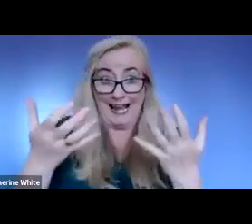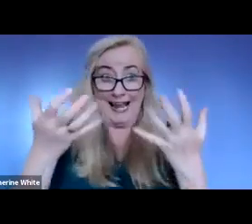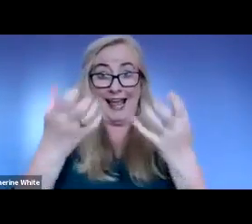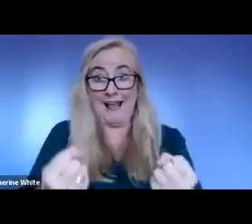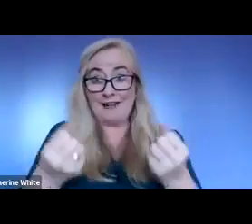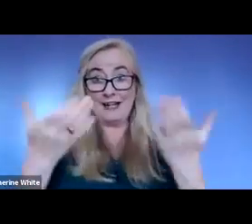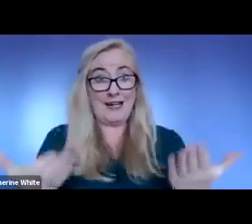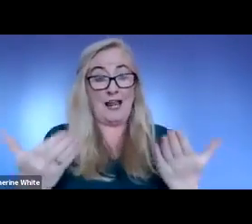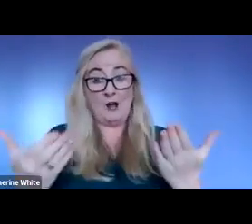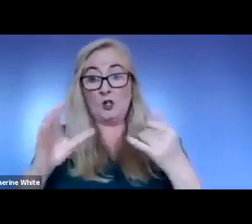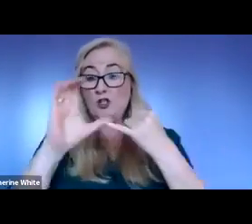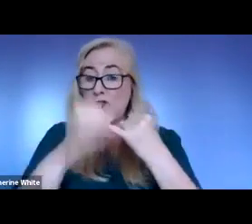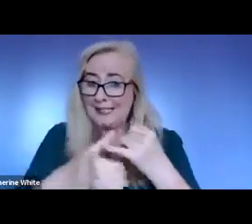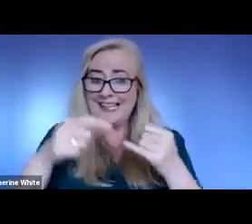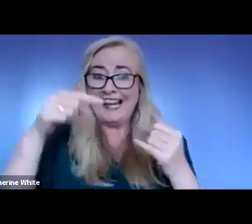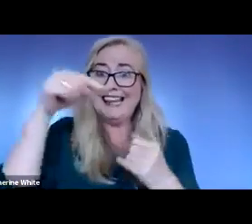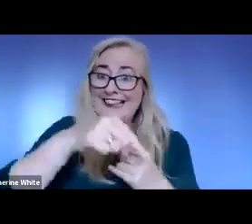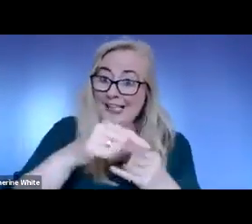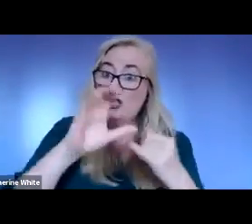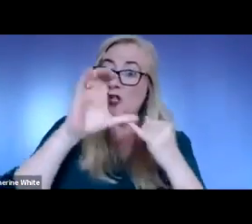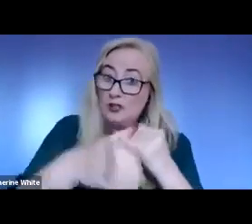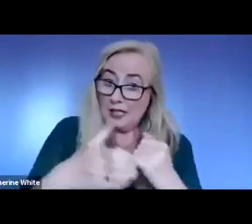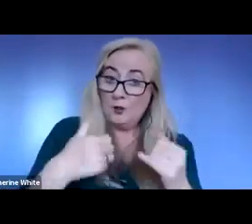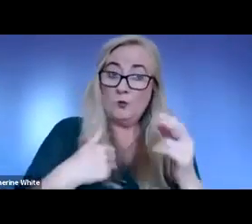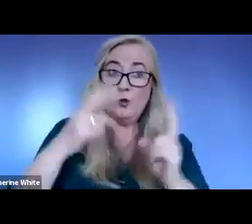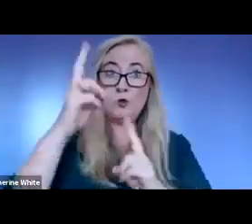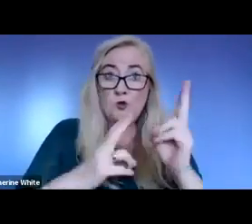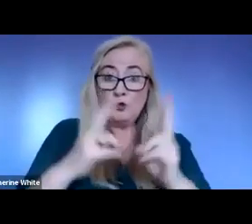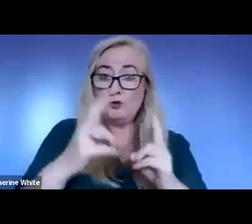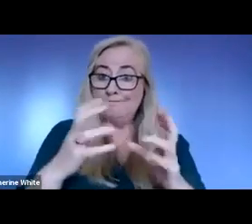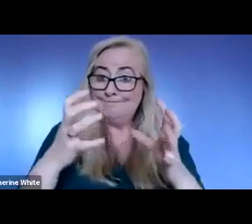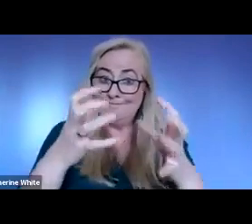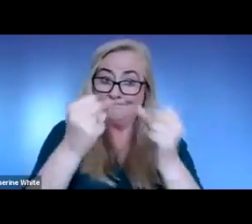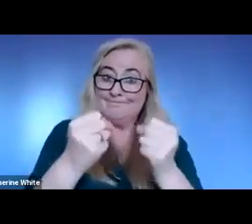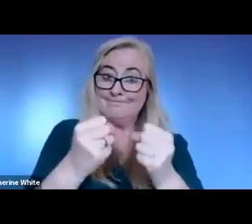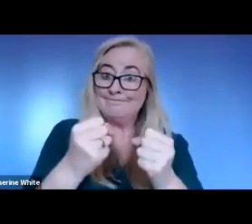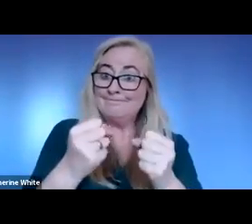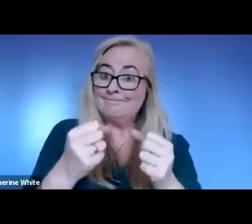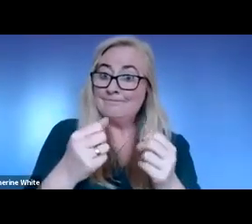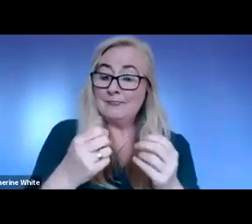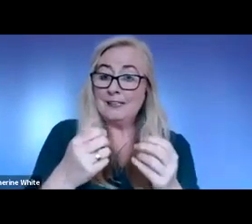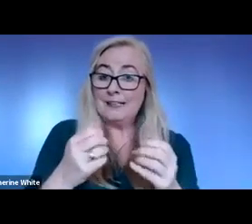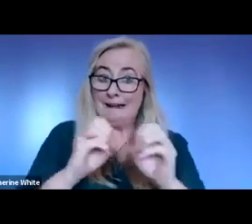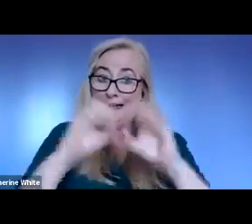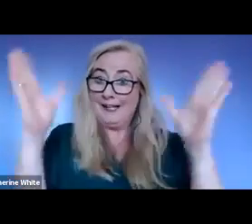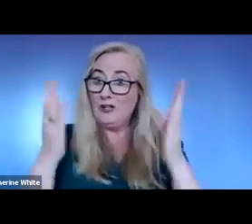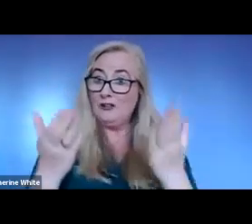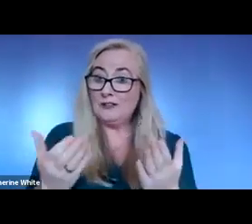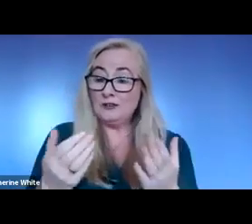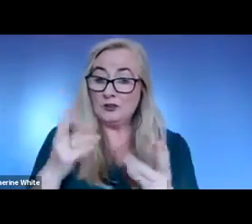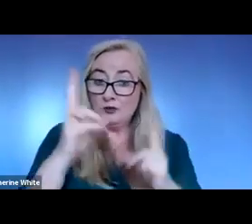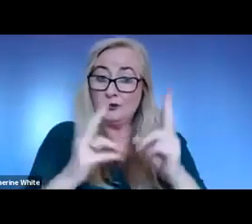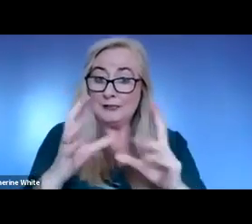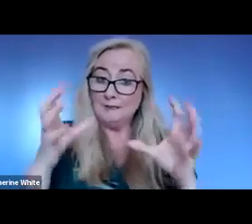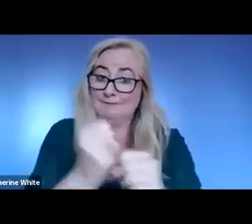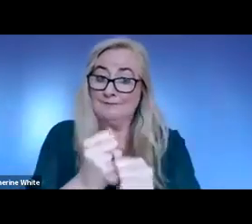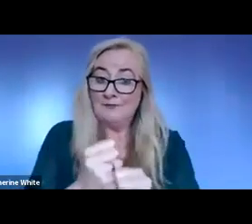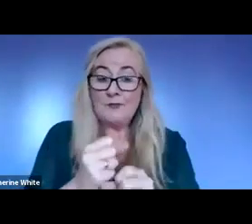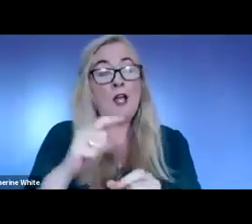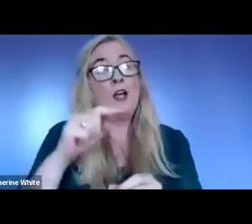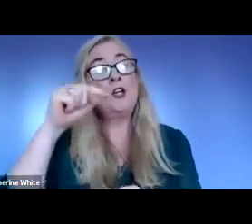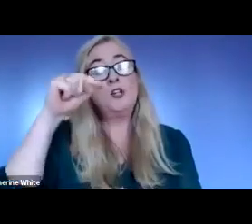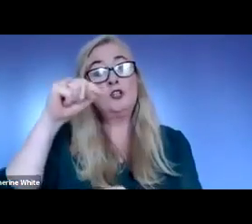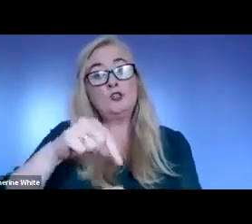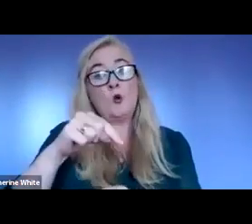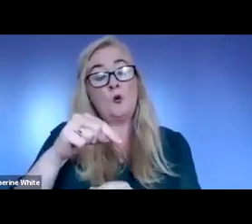I think that is the chance that we really should grasp very, very explicitly. And from that point of view,